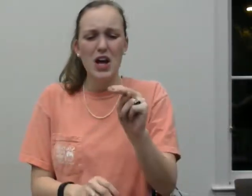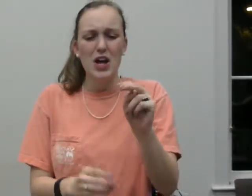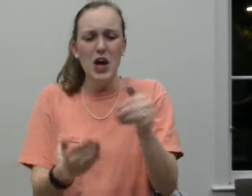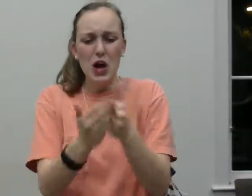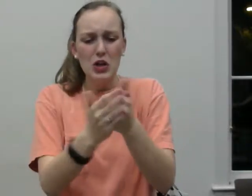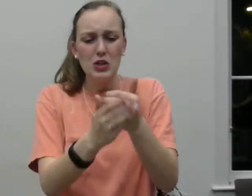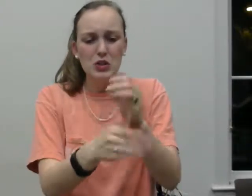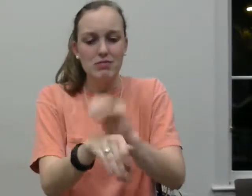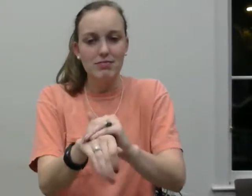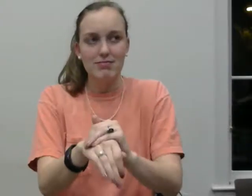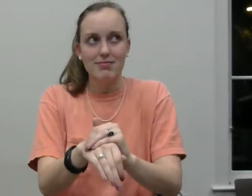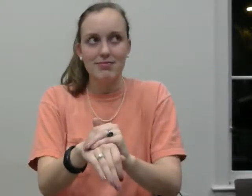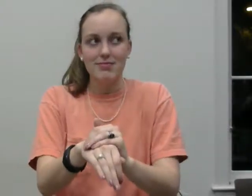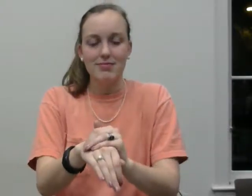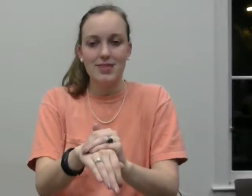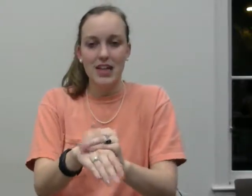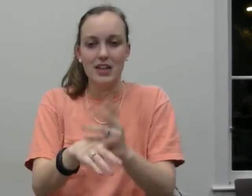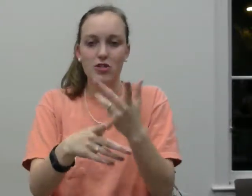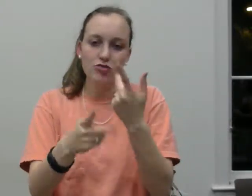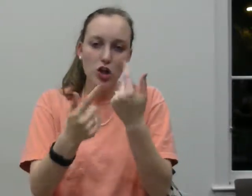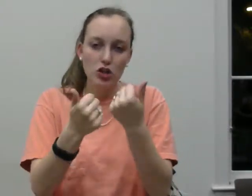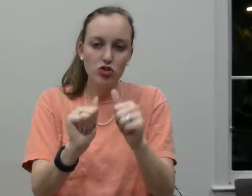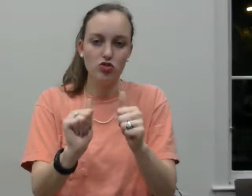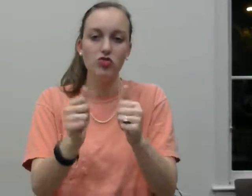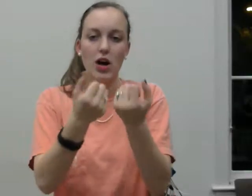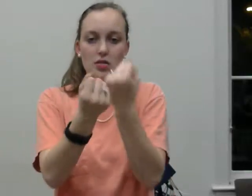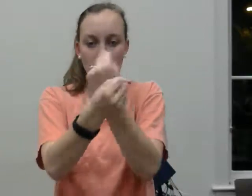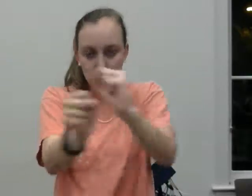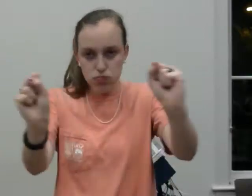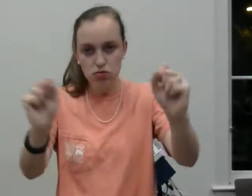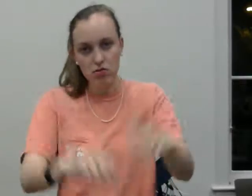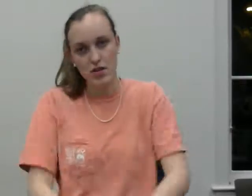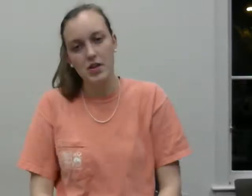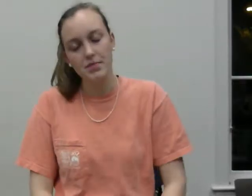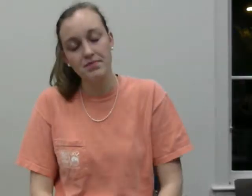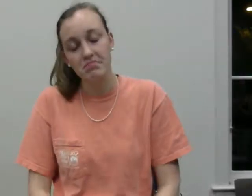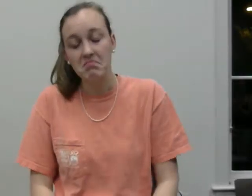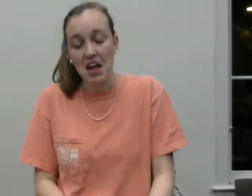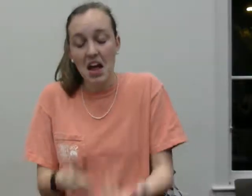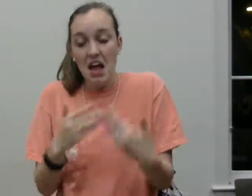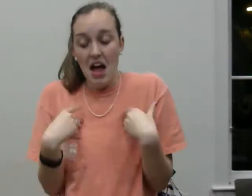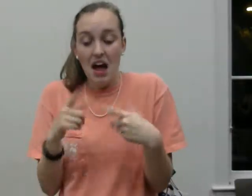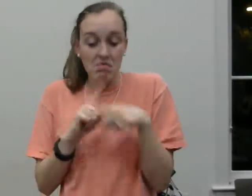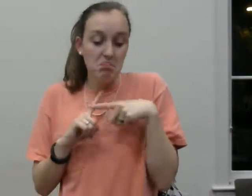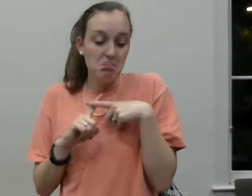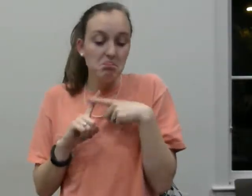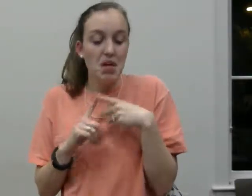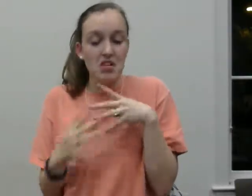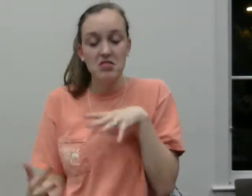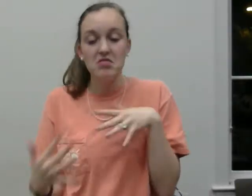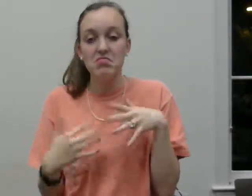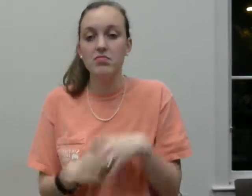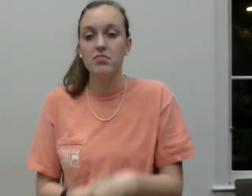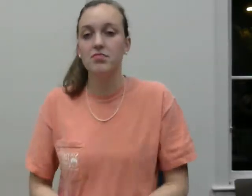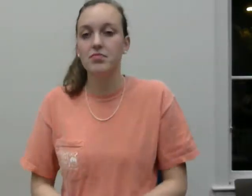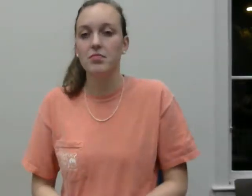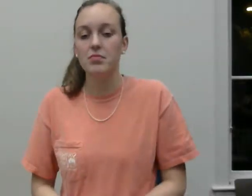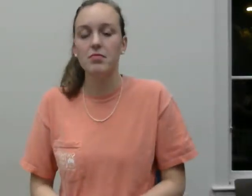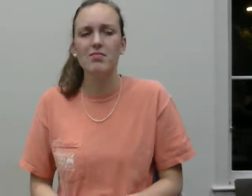slavery, and end it forever. So it did have some positive impact for African Americans. Good question on there. What weakness of the Continental Army